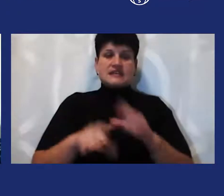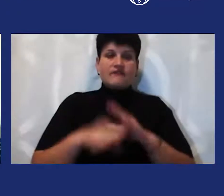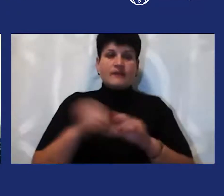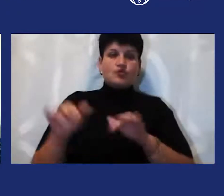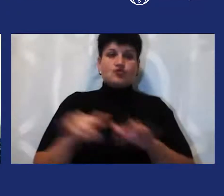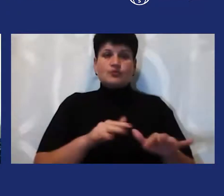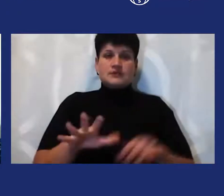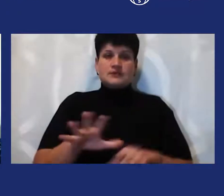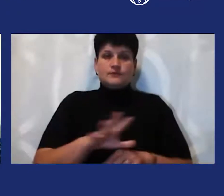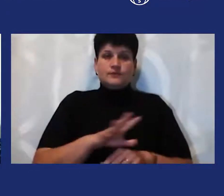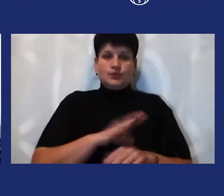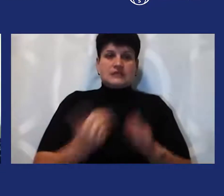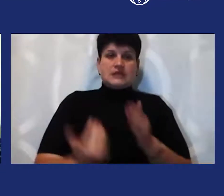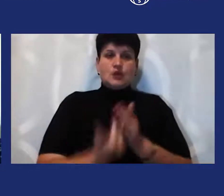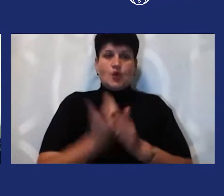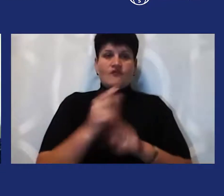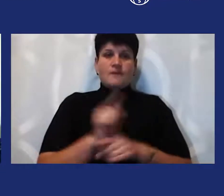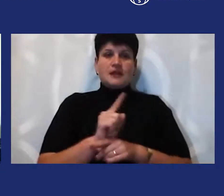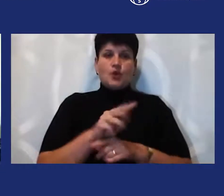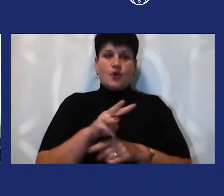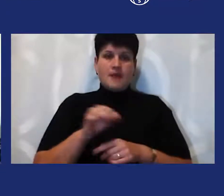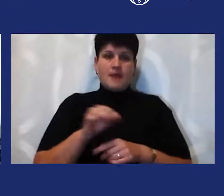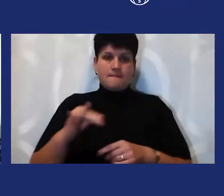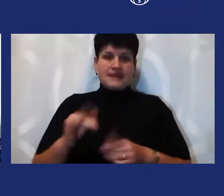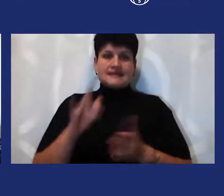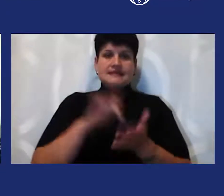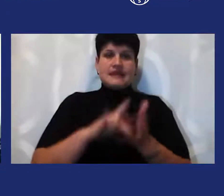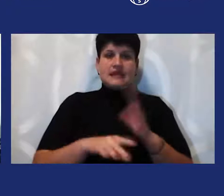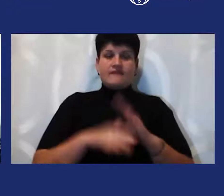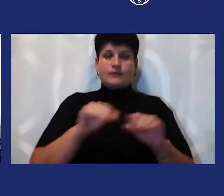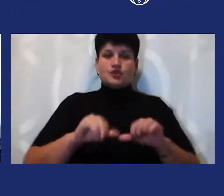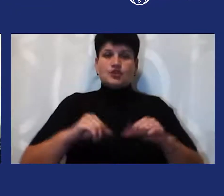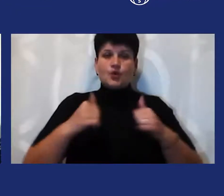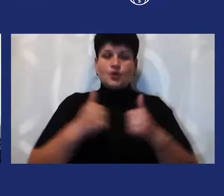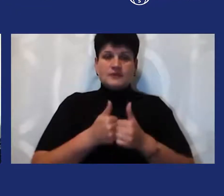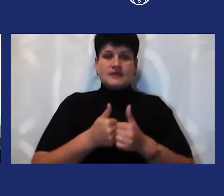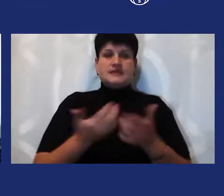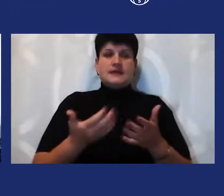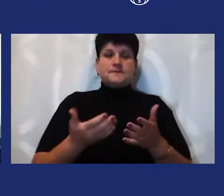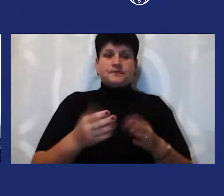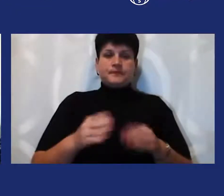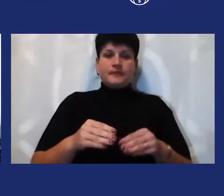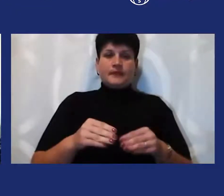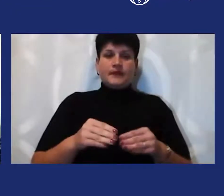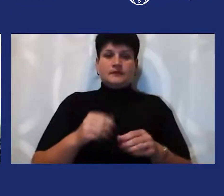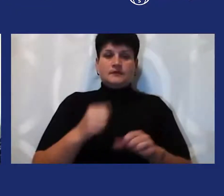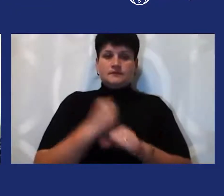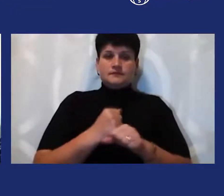the election process has been organized according to the new rules. The Central Election